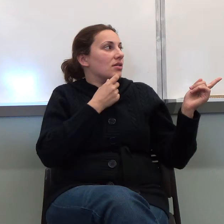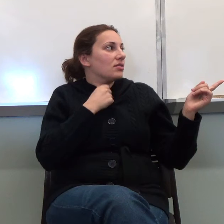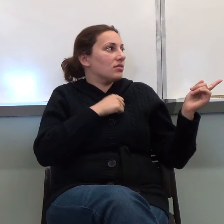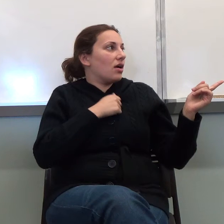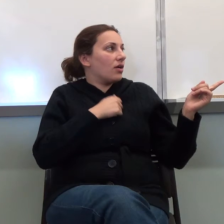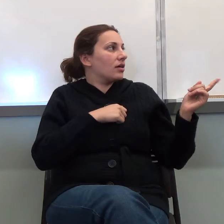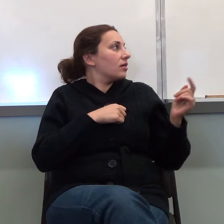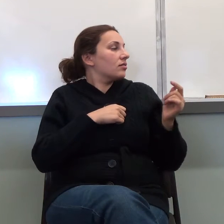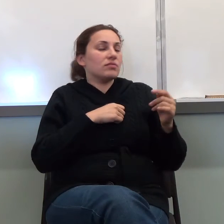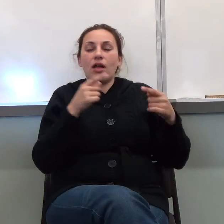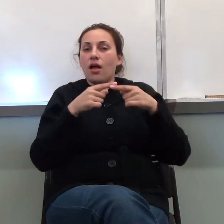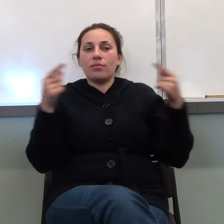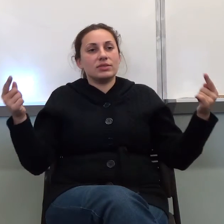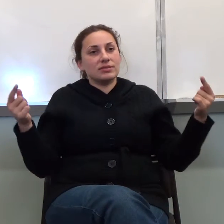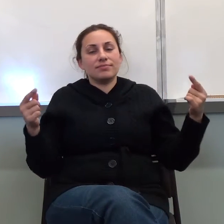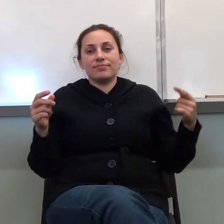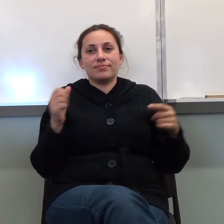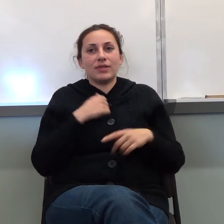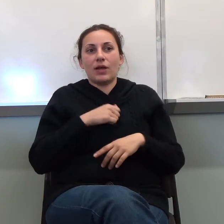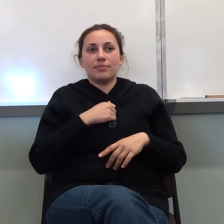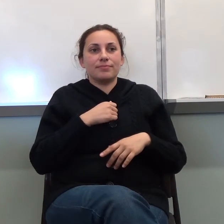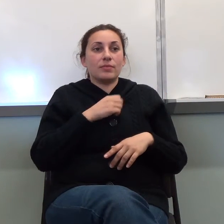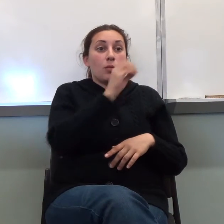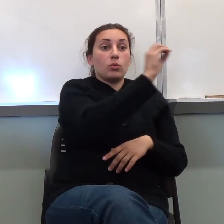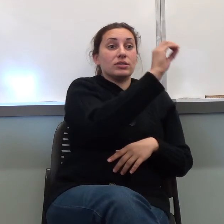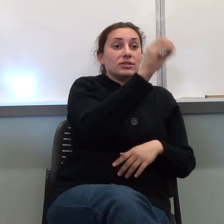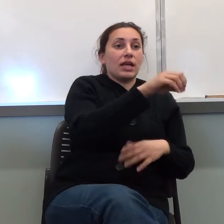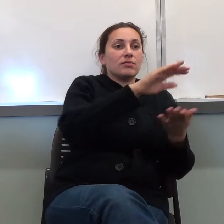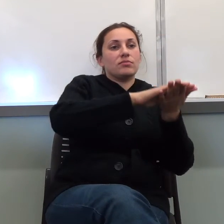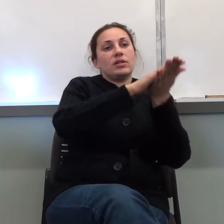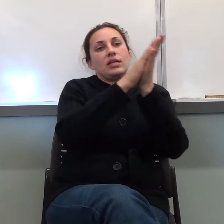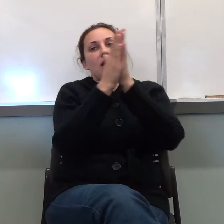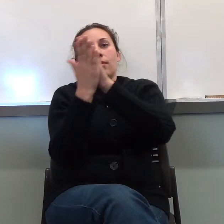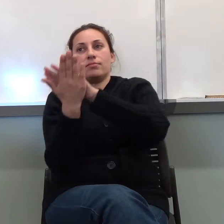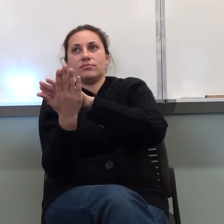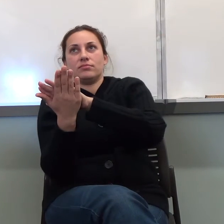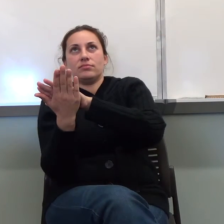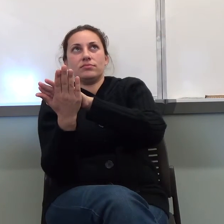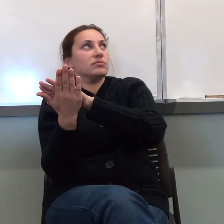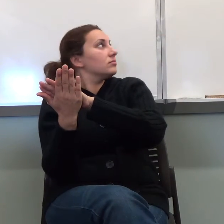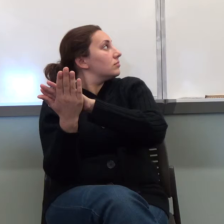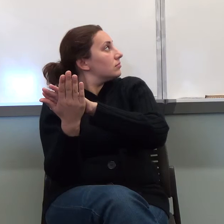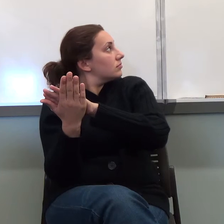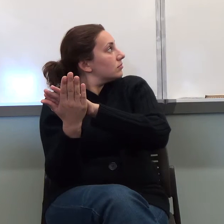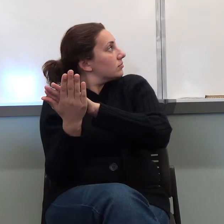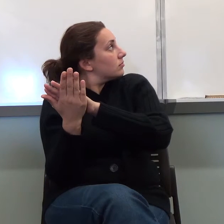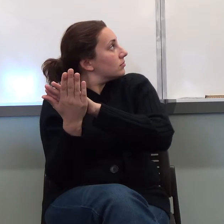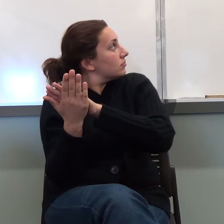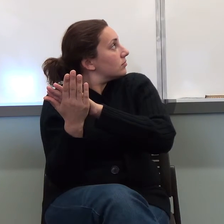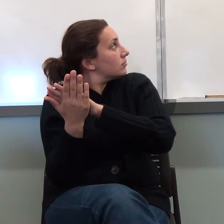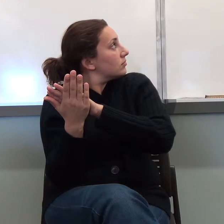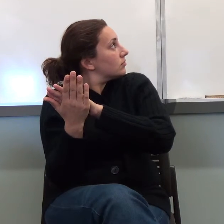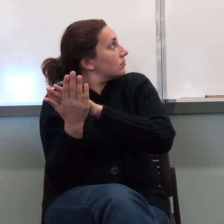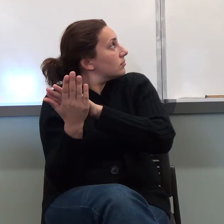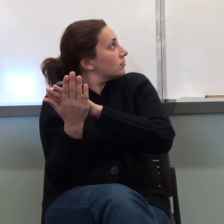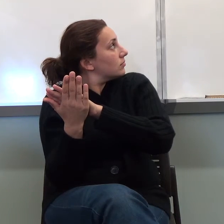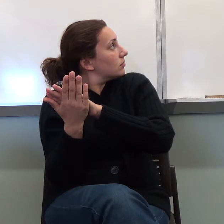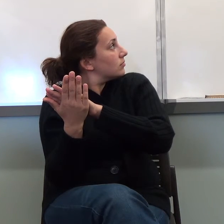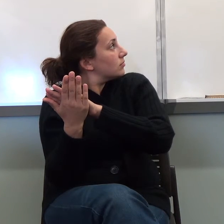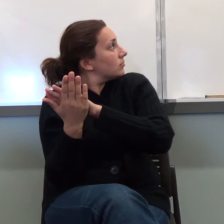we're going the other way. We're going from percent over here. It says to drop the percent sign, multiply